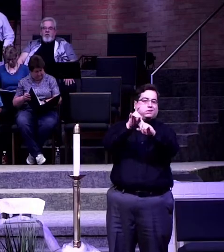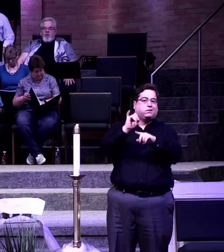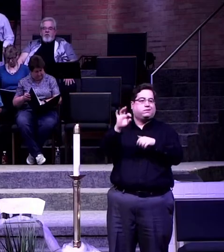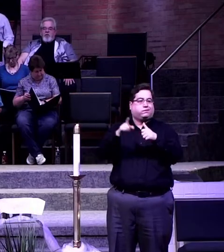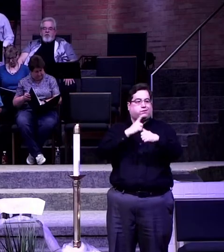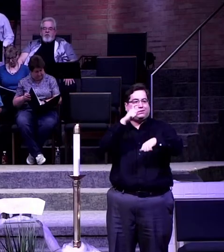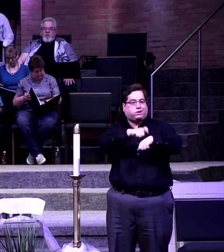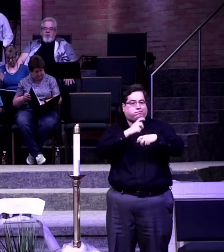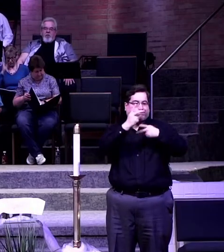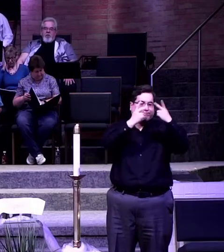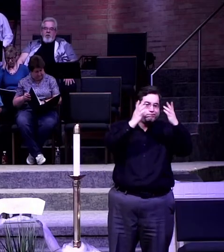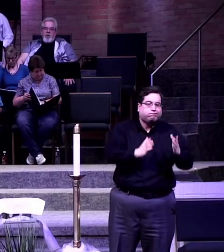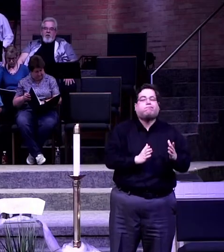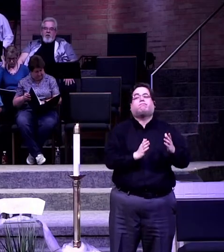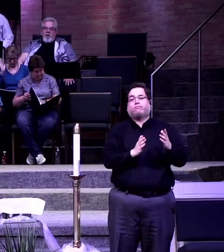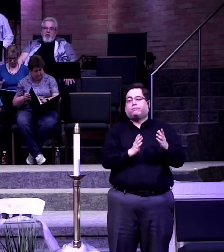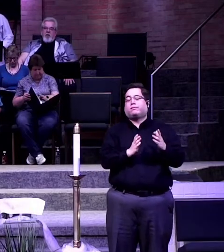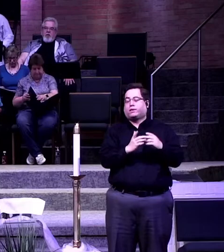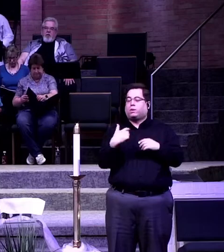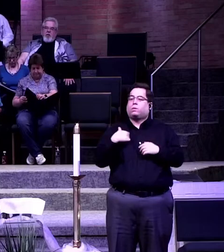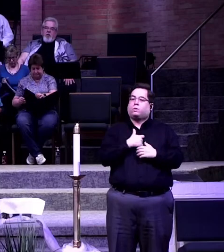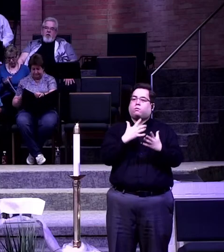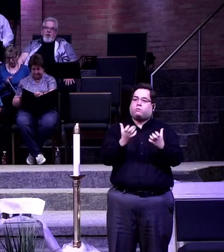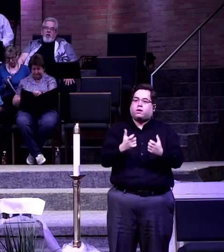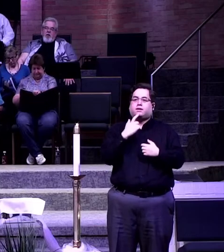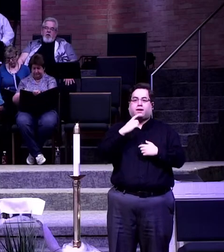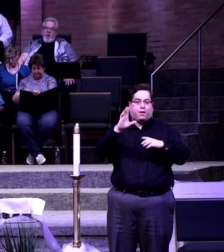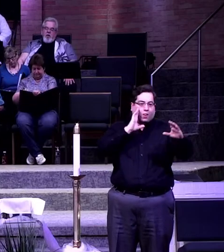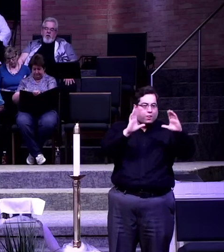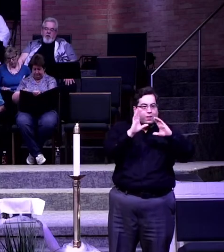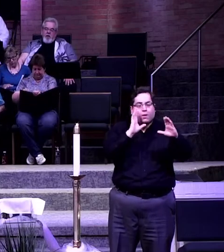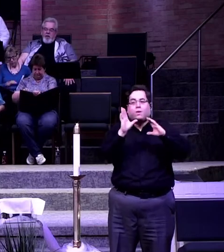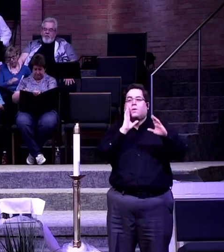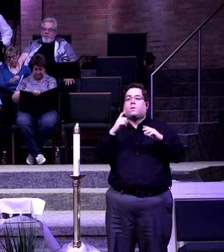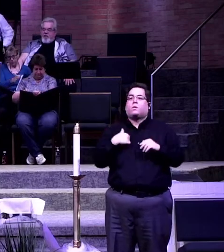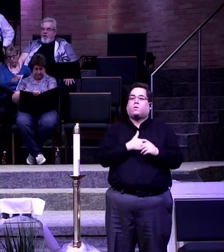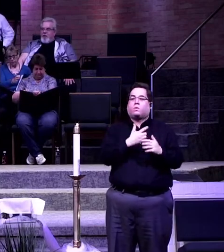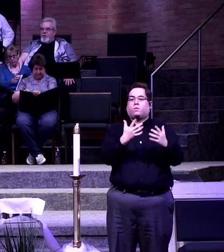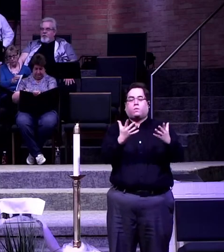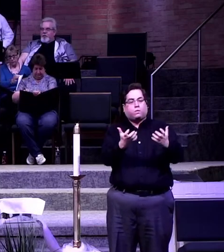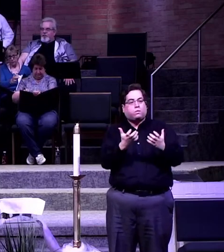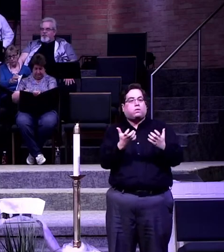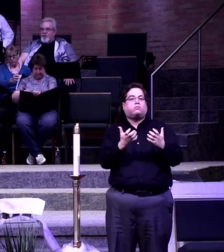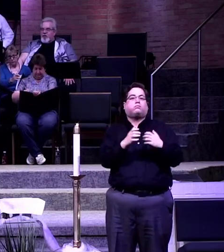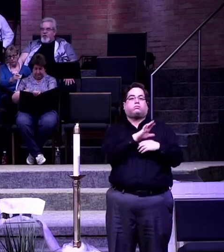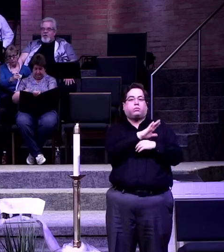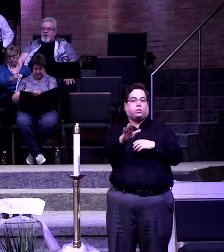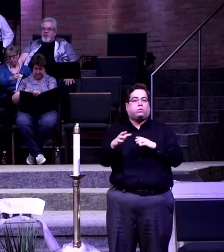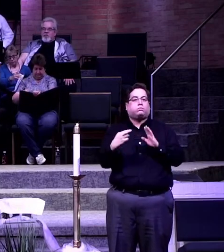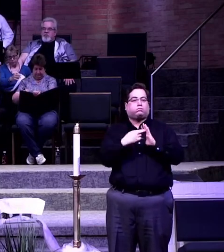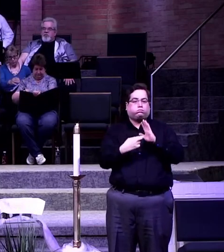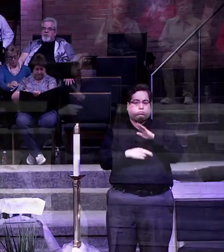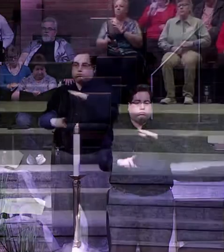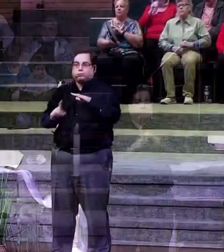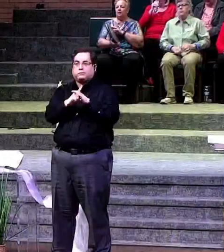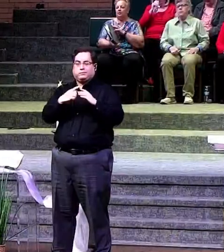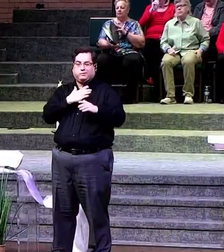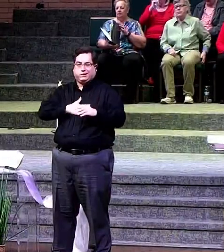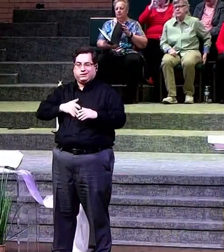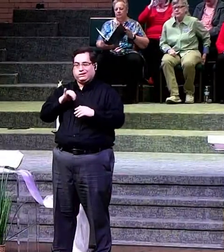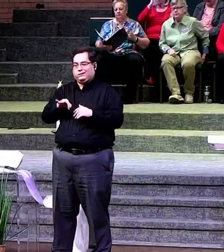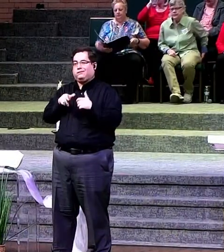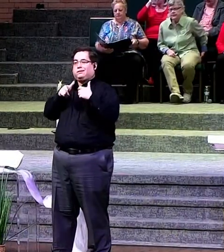here with us for the very first time. We'd like to say hello to you. We'd like to have your attendance registered. If you would